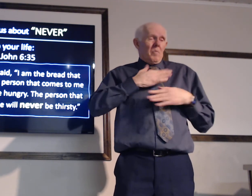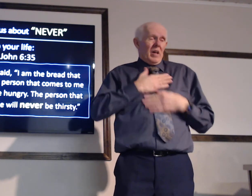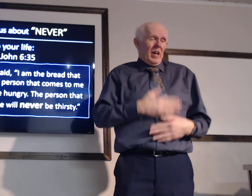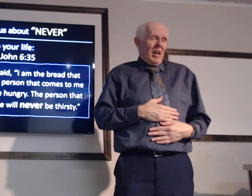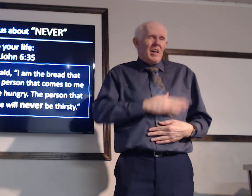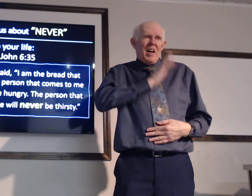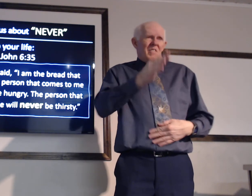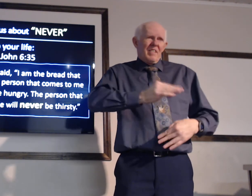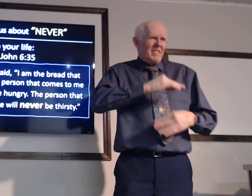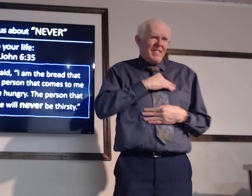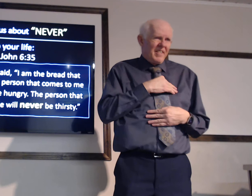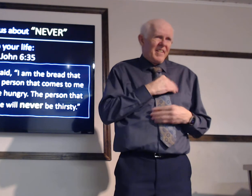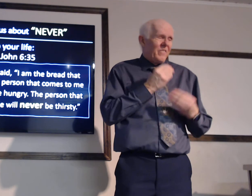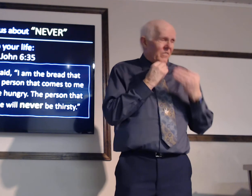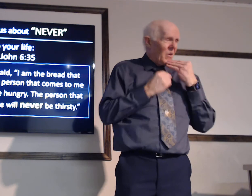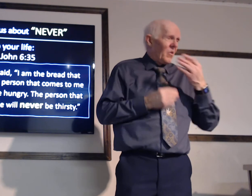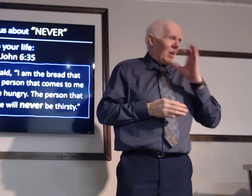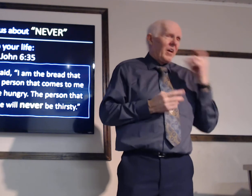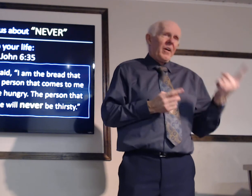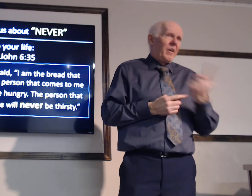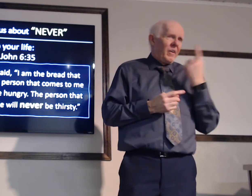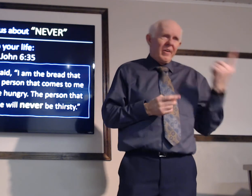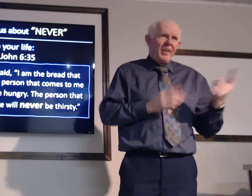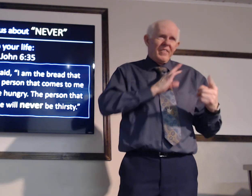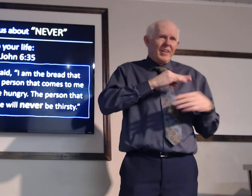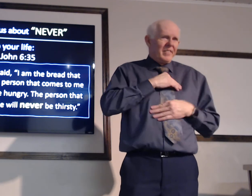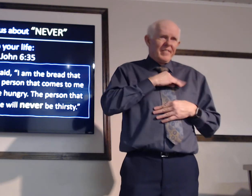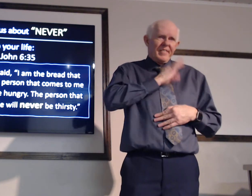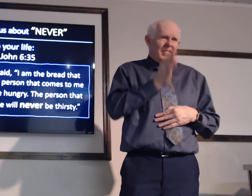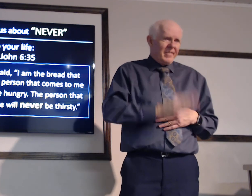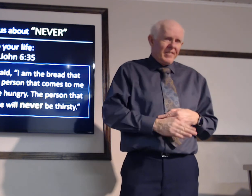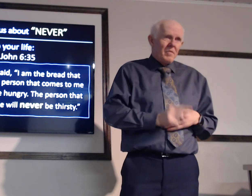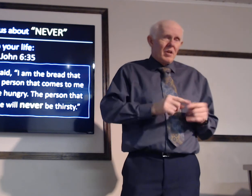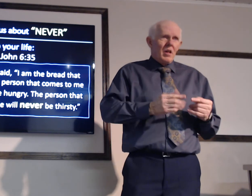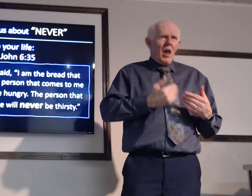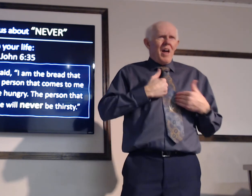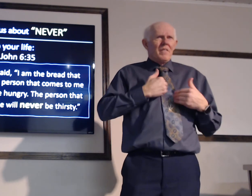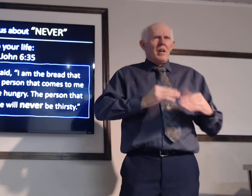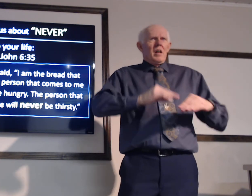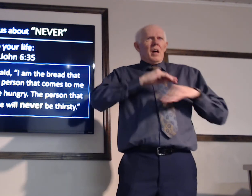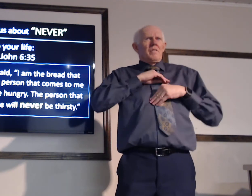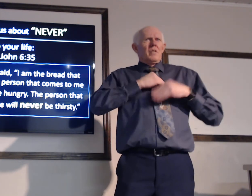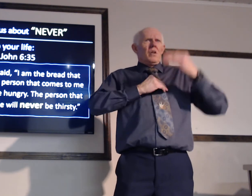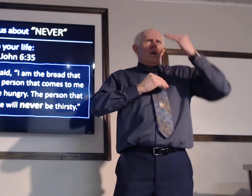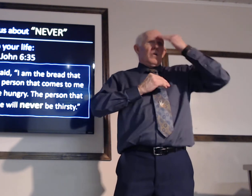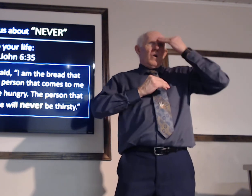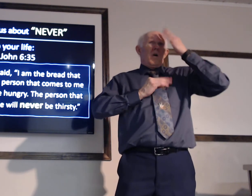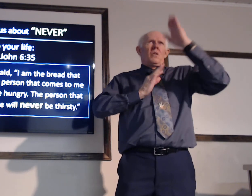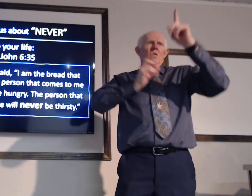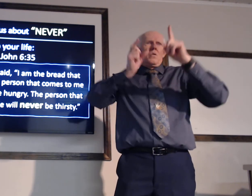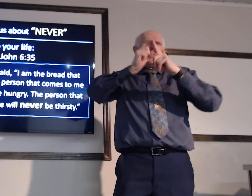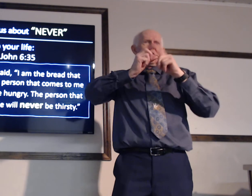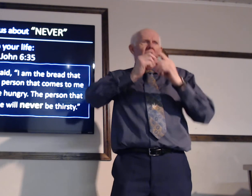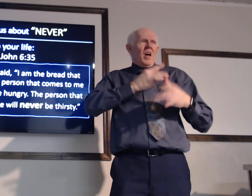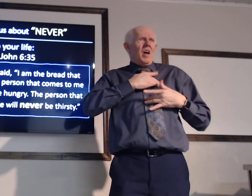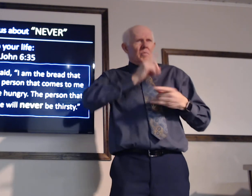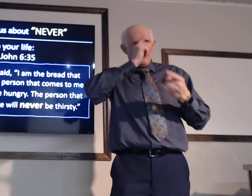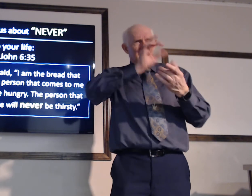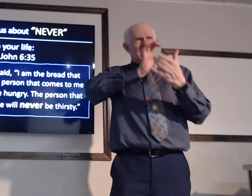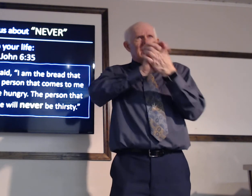his word. You eat and drink always. You'll never be satisfied, but if you know Jesus, if the word in